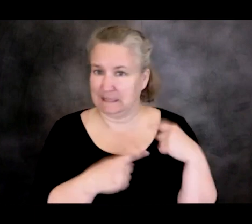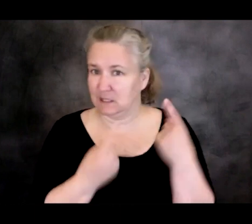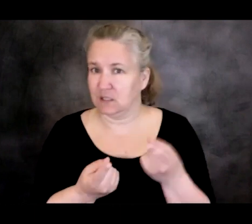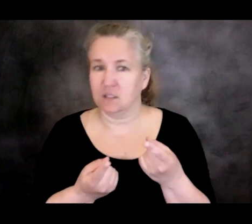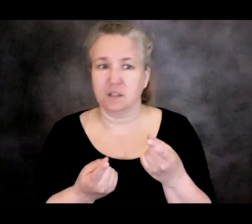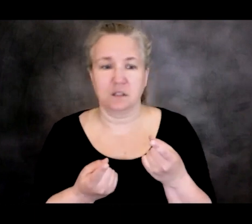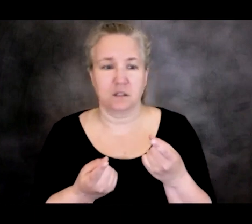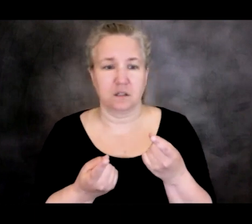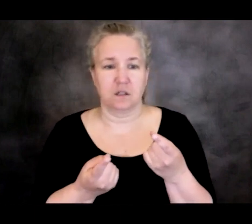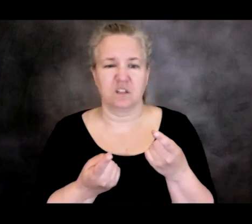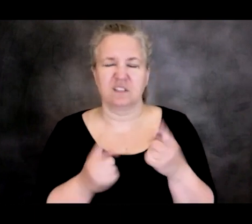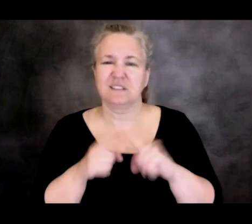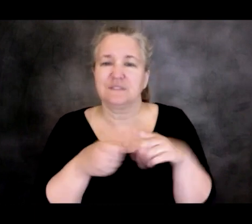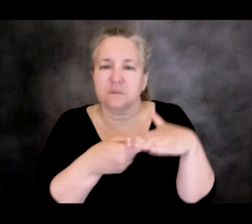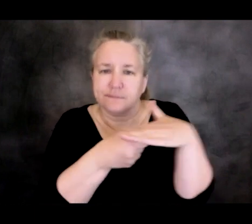localities,